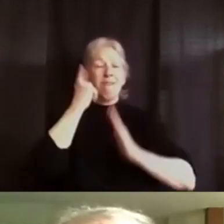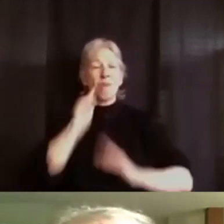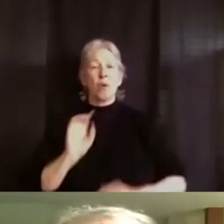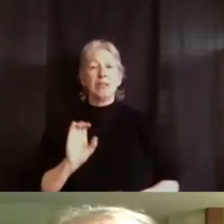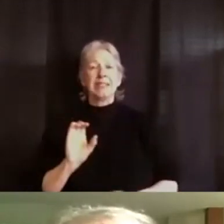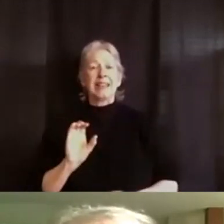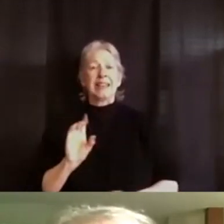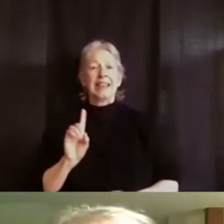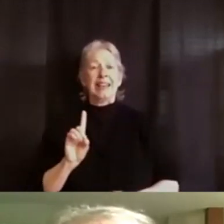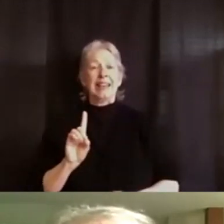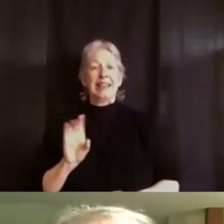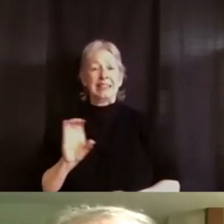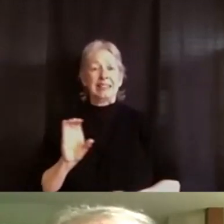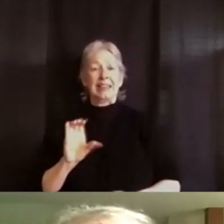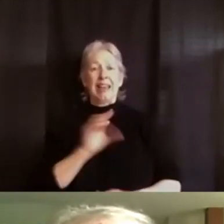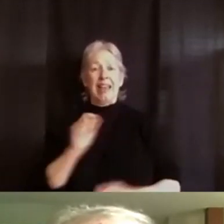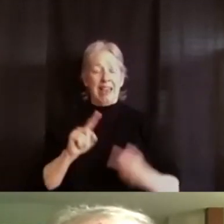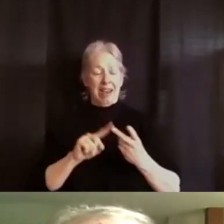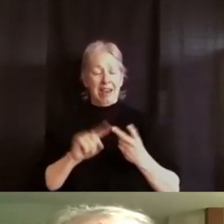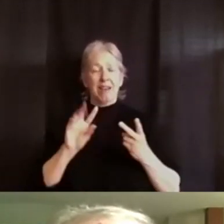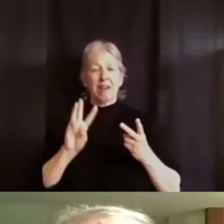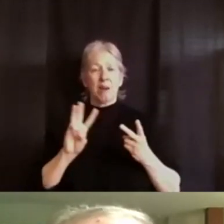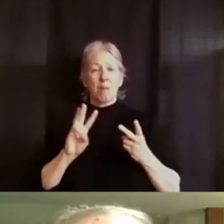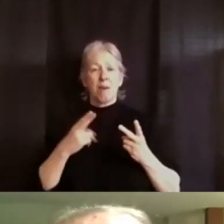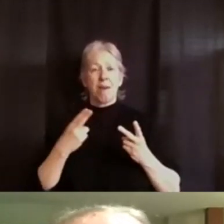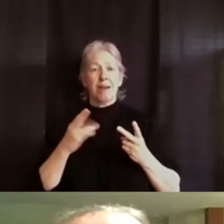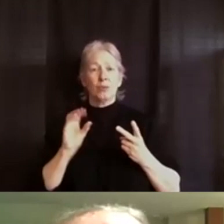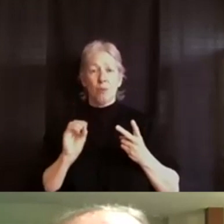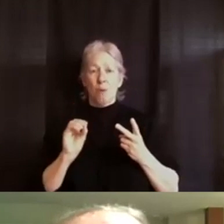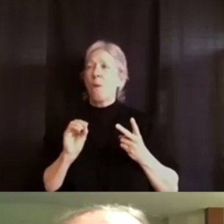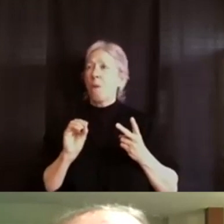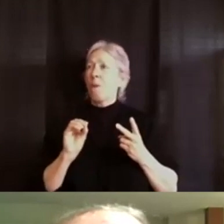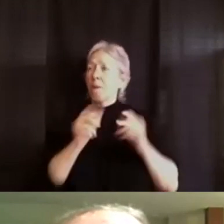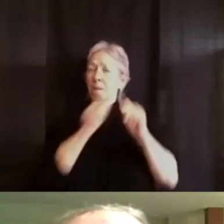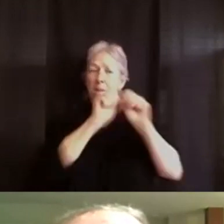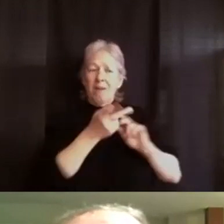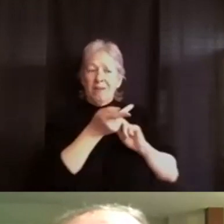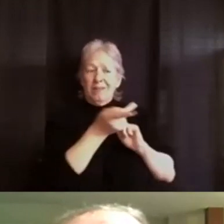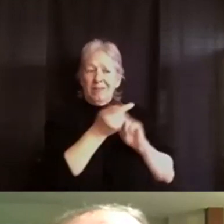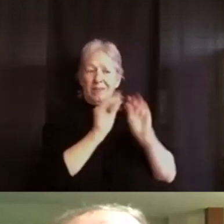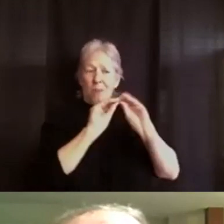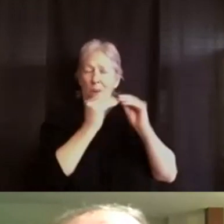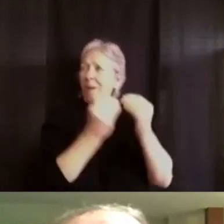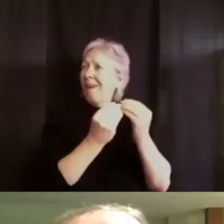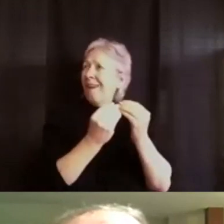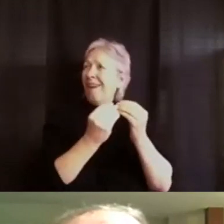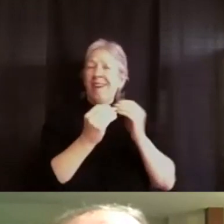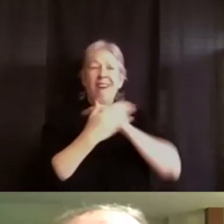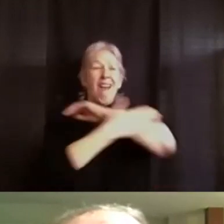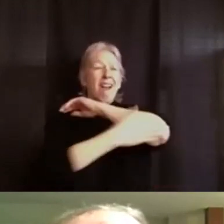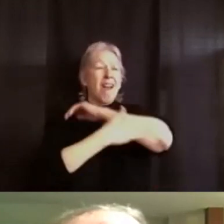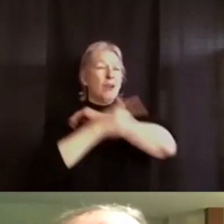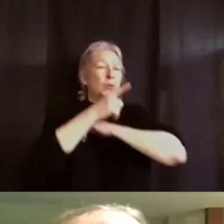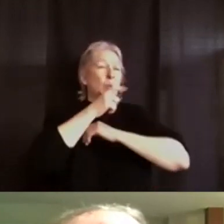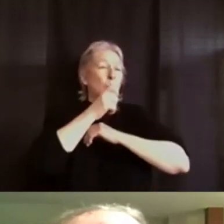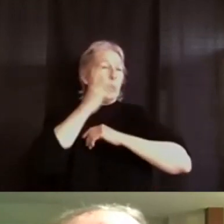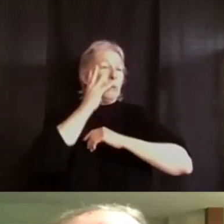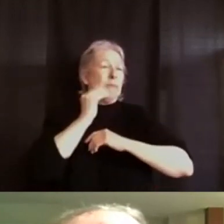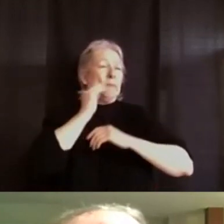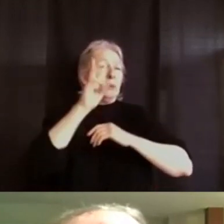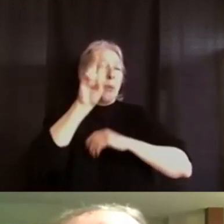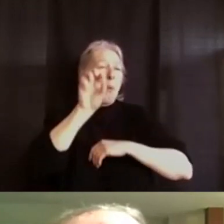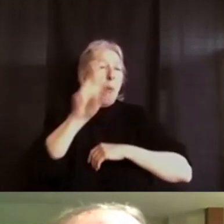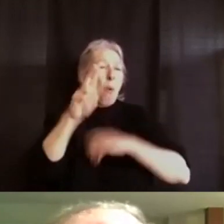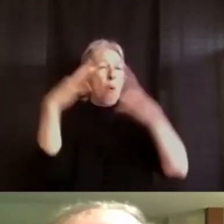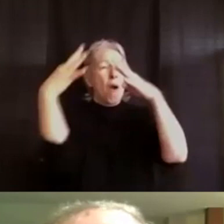Health Organization. Bring an end to violence between nations, across borders,